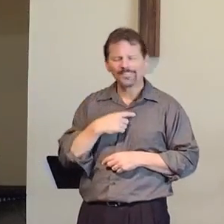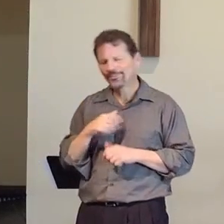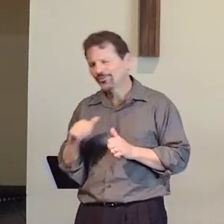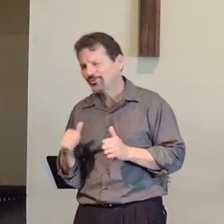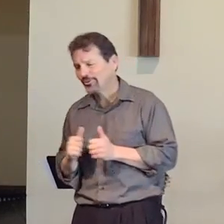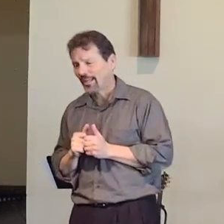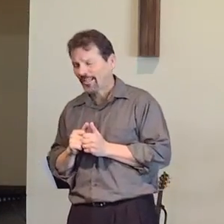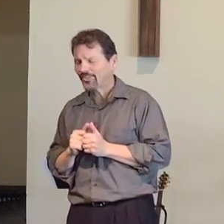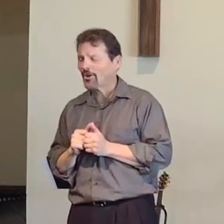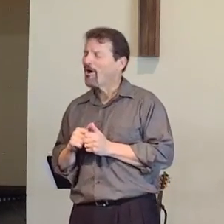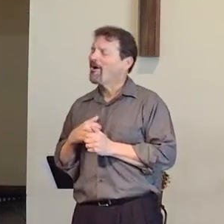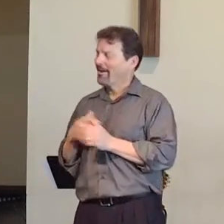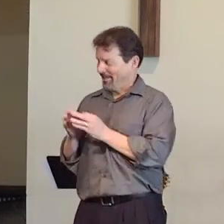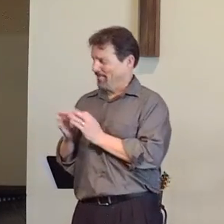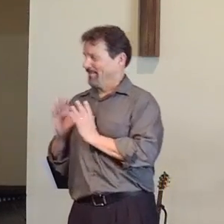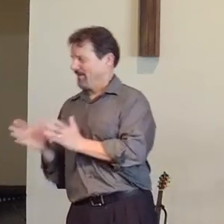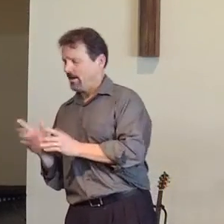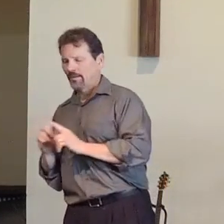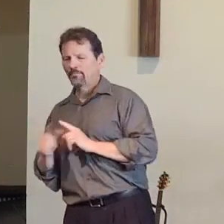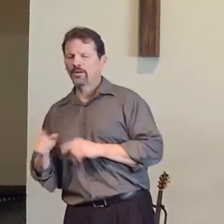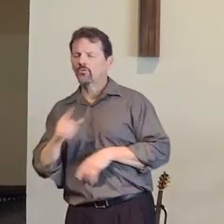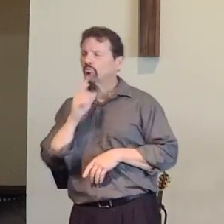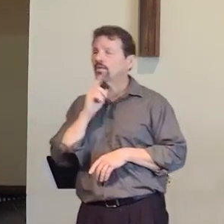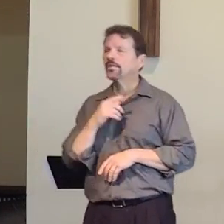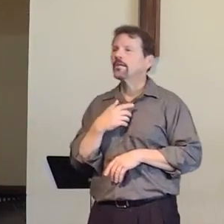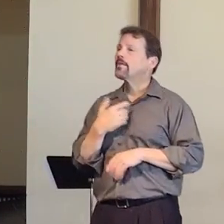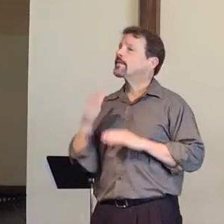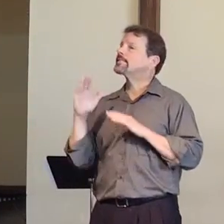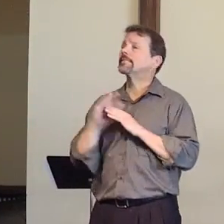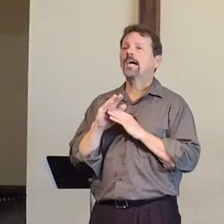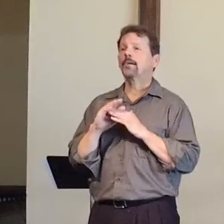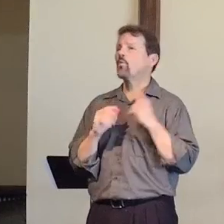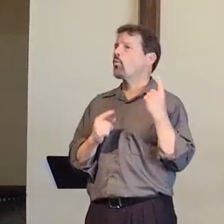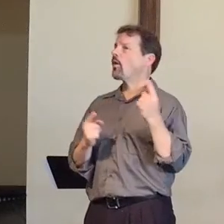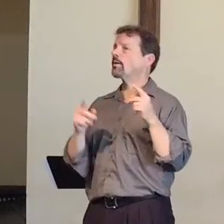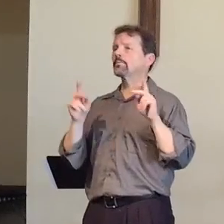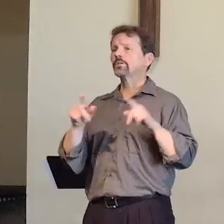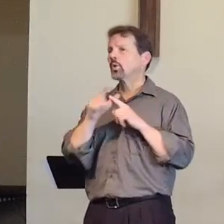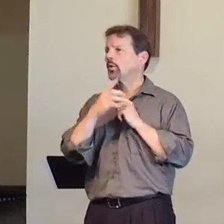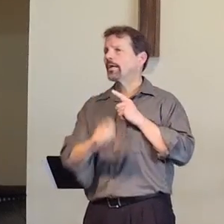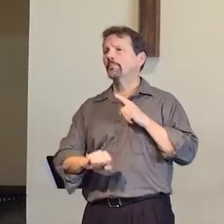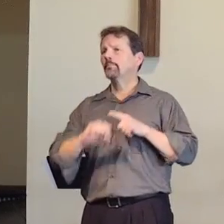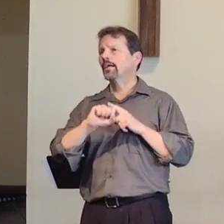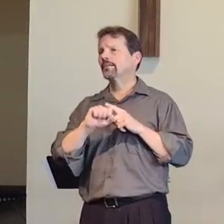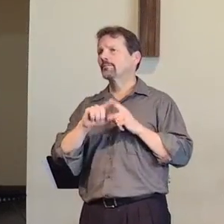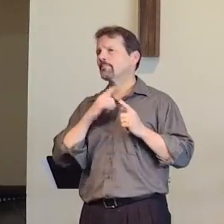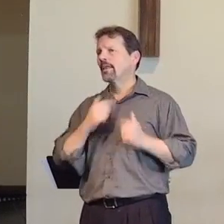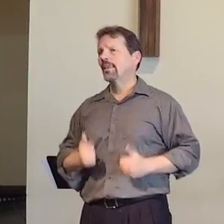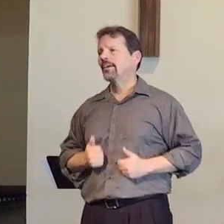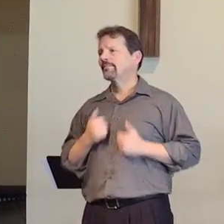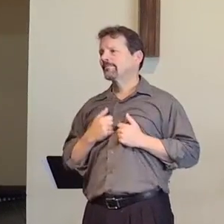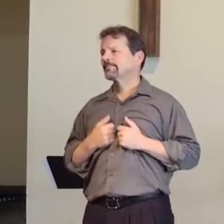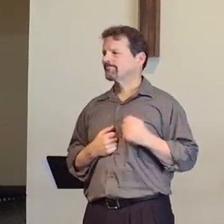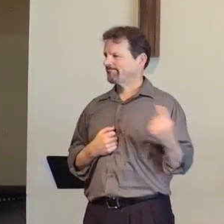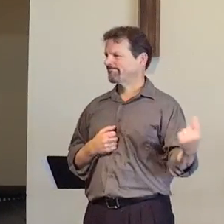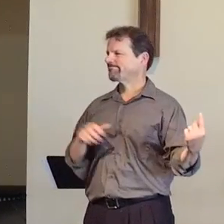is for me, there's no single person who's had an impact on my life like Anne. Wow.